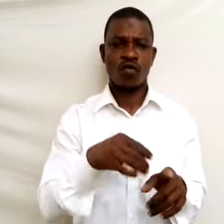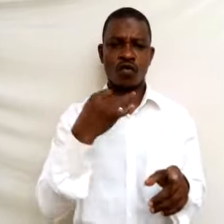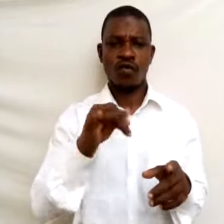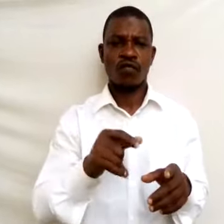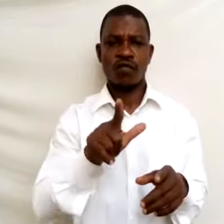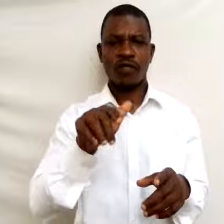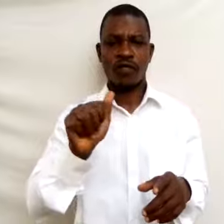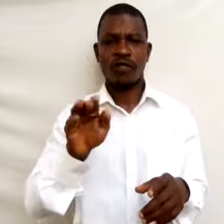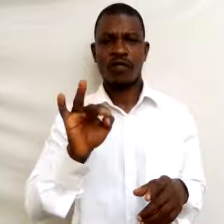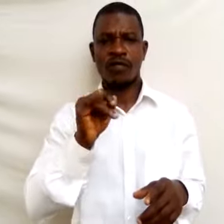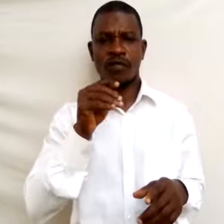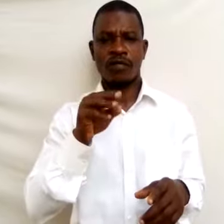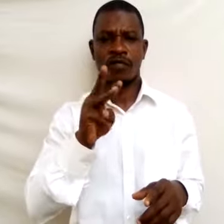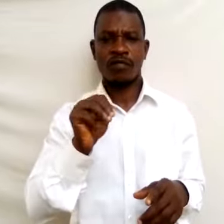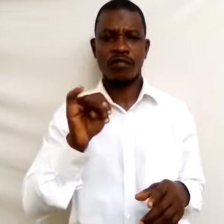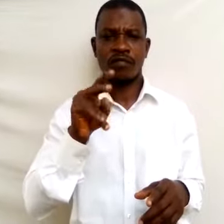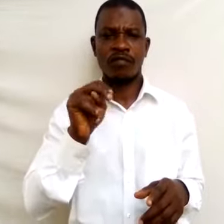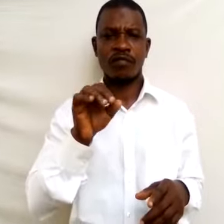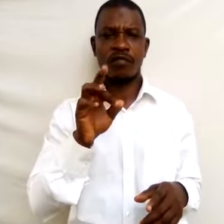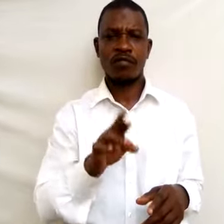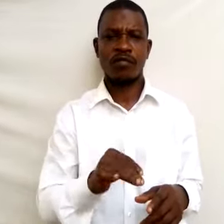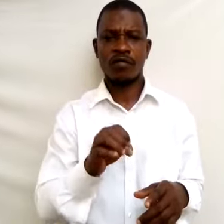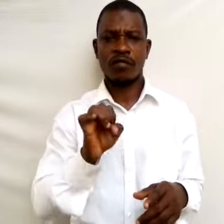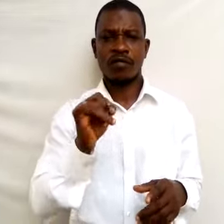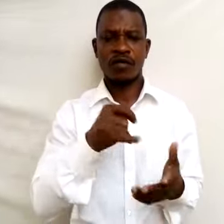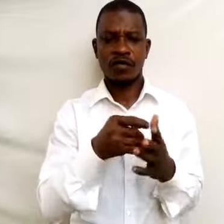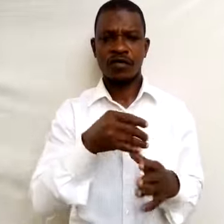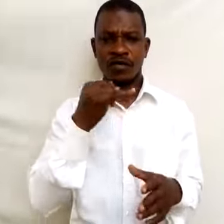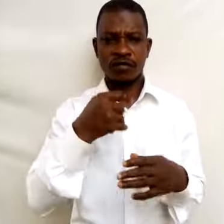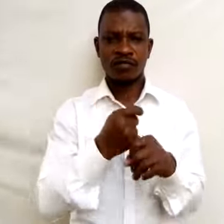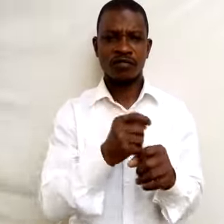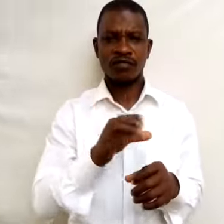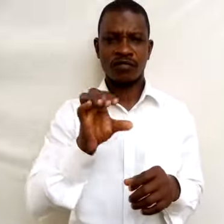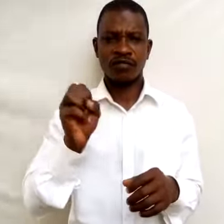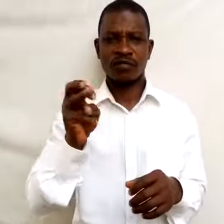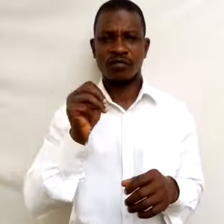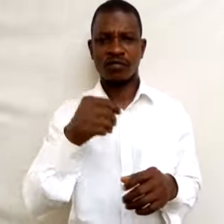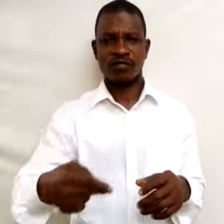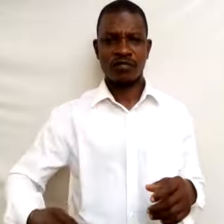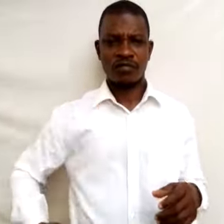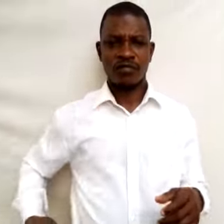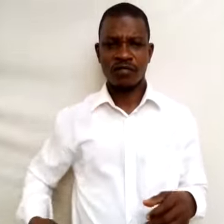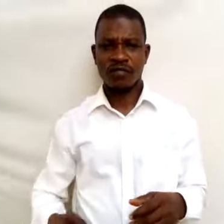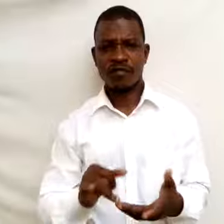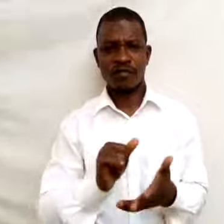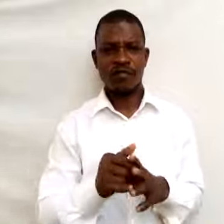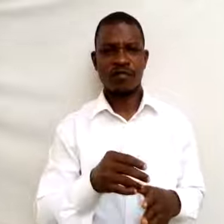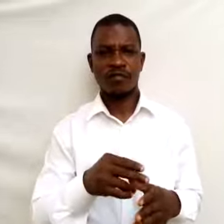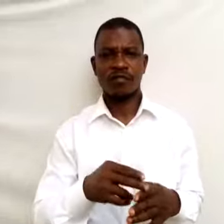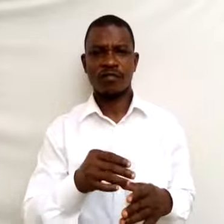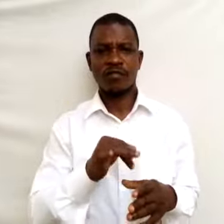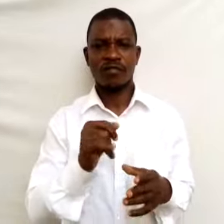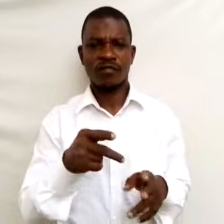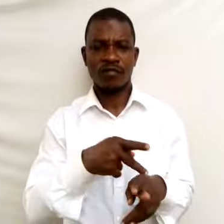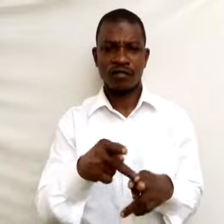labia minora. It is the most common operation and is practiced